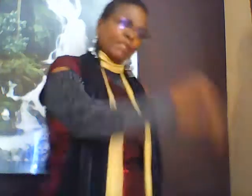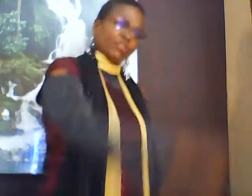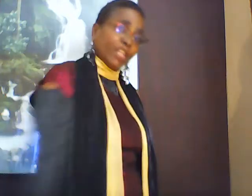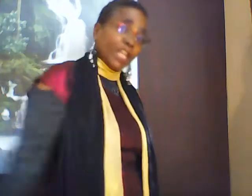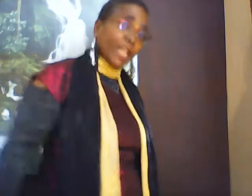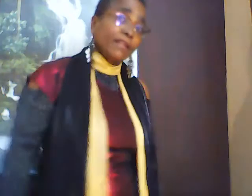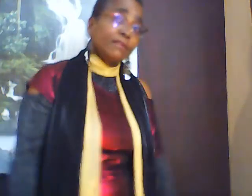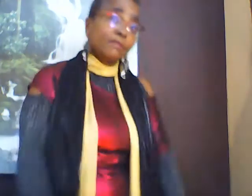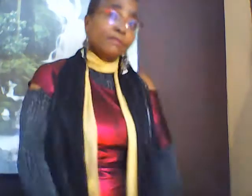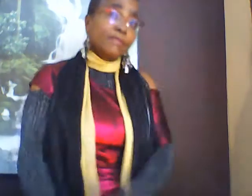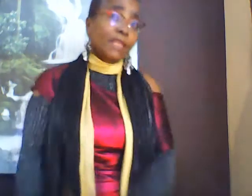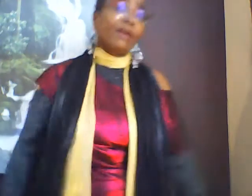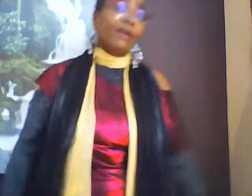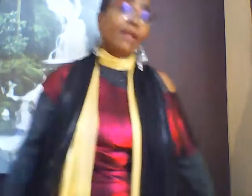Inflammation in